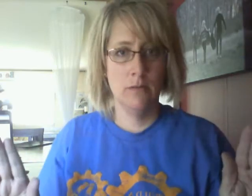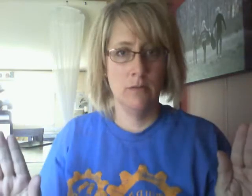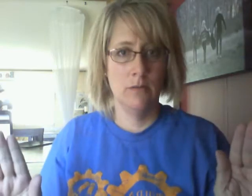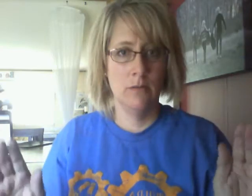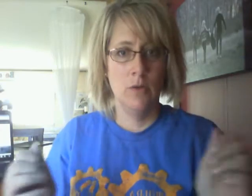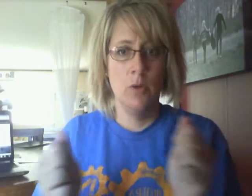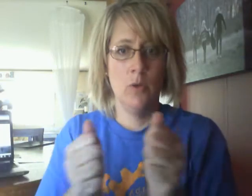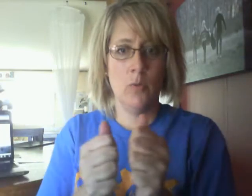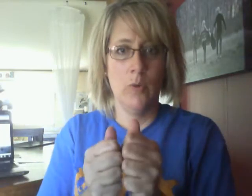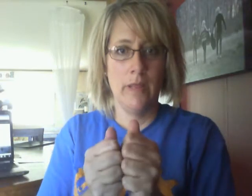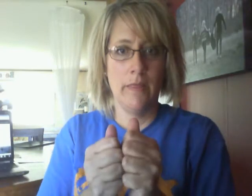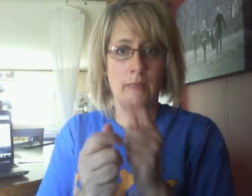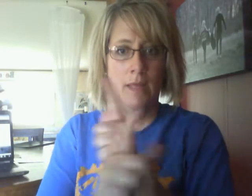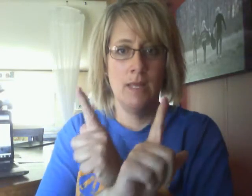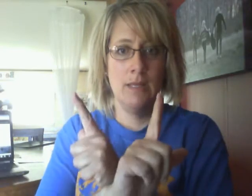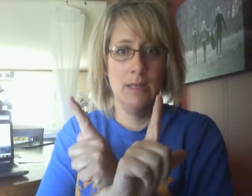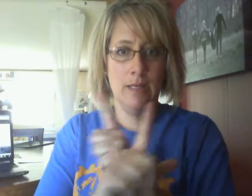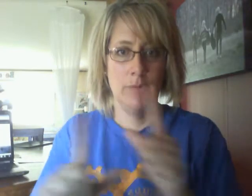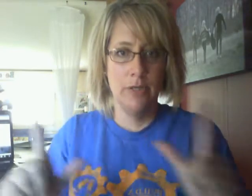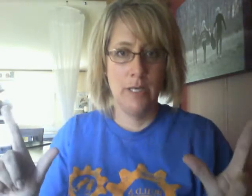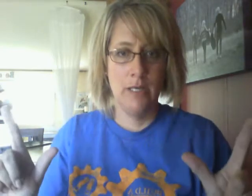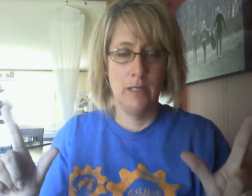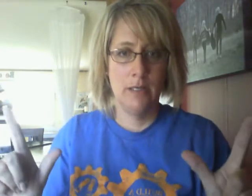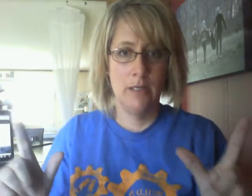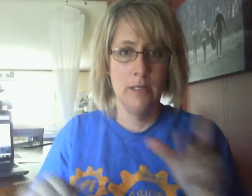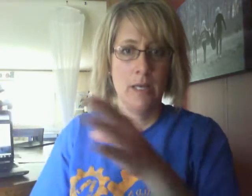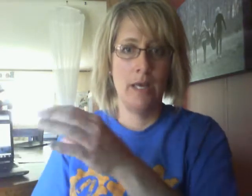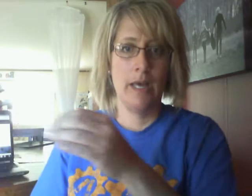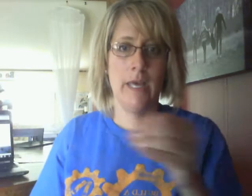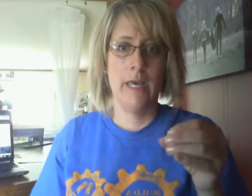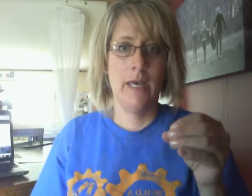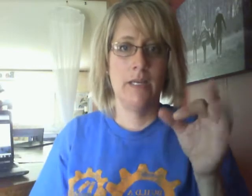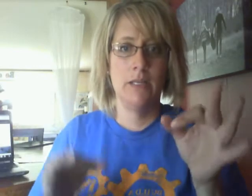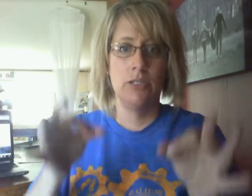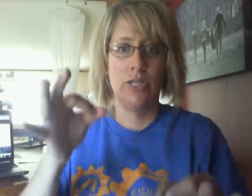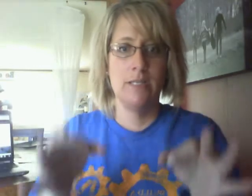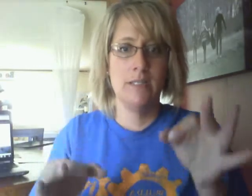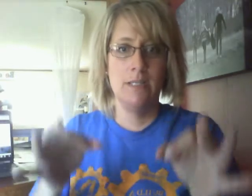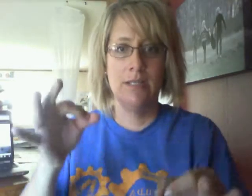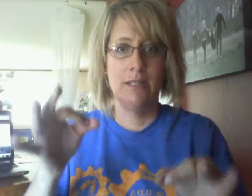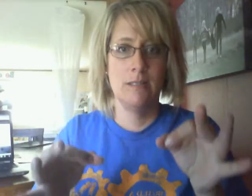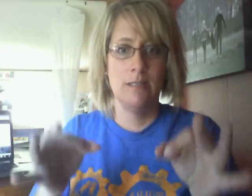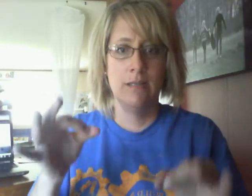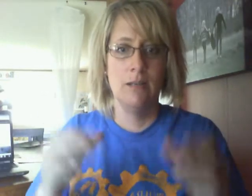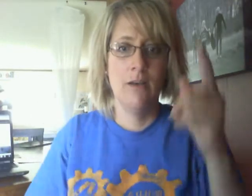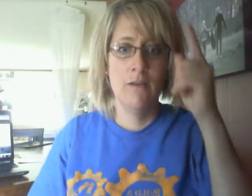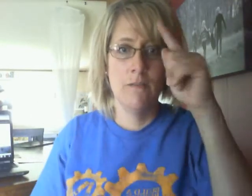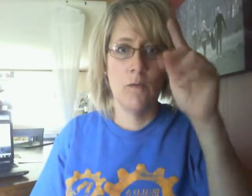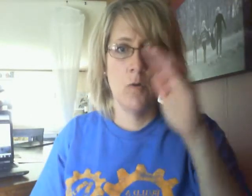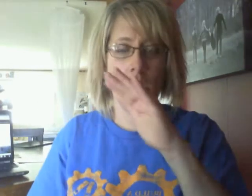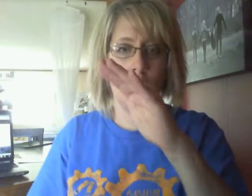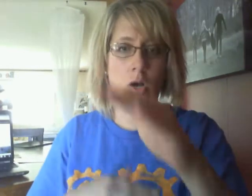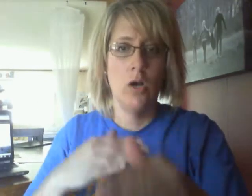indivisible, with liberty and justice for